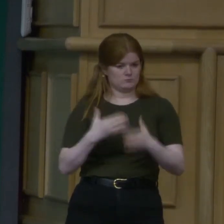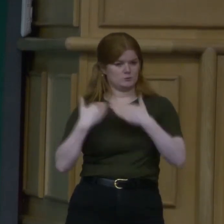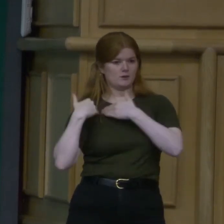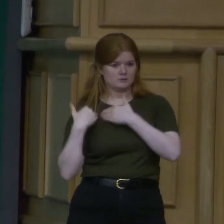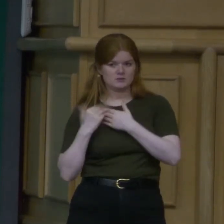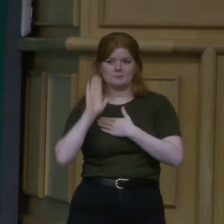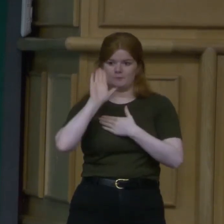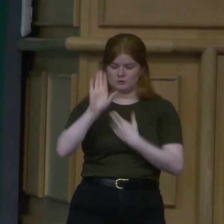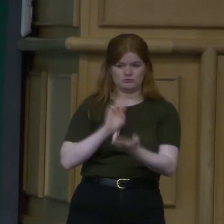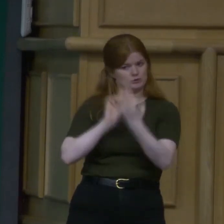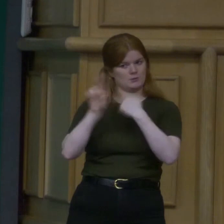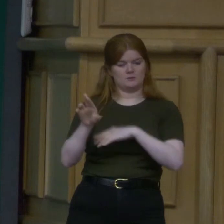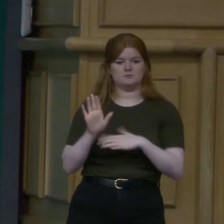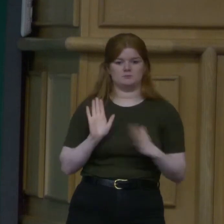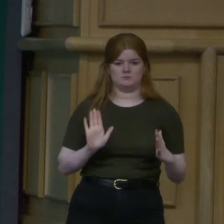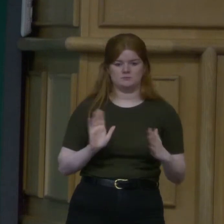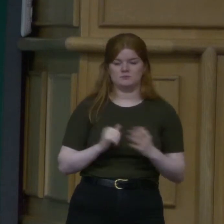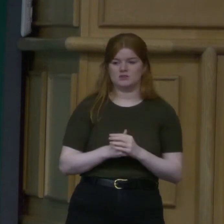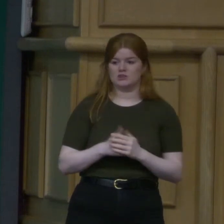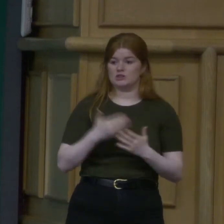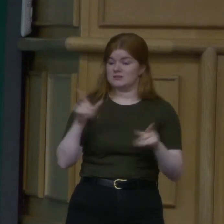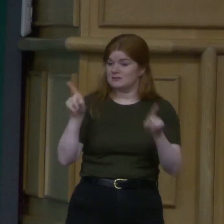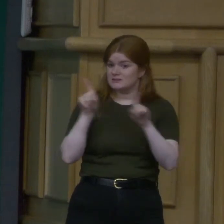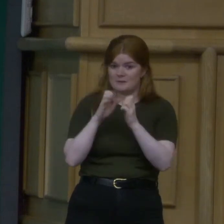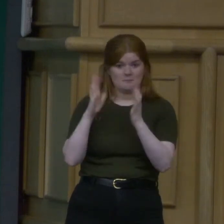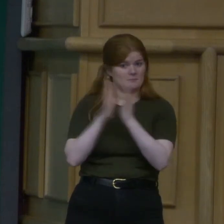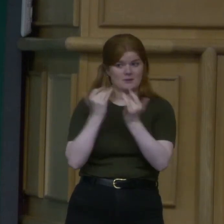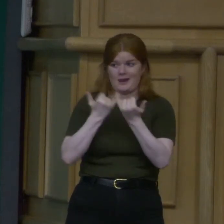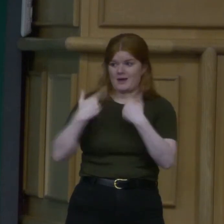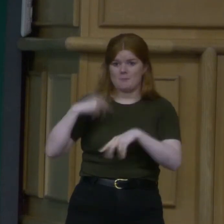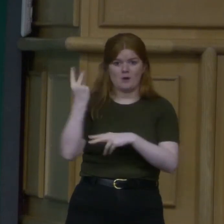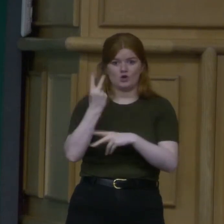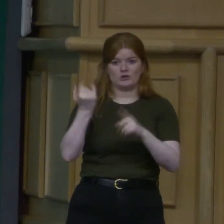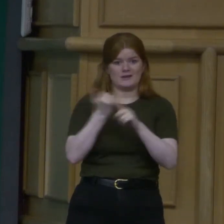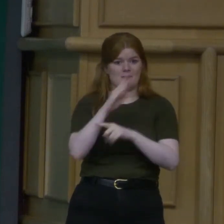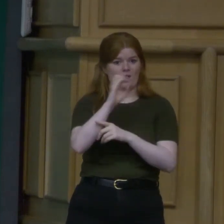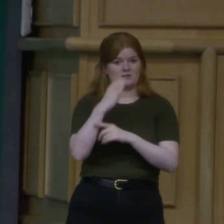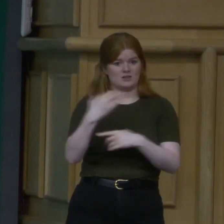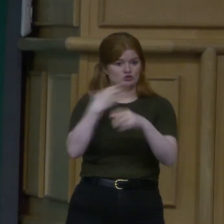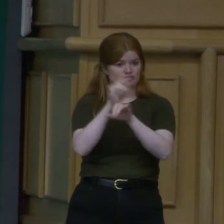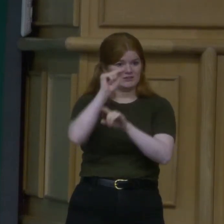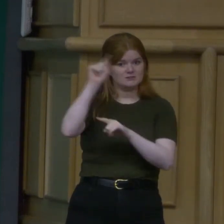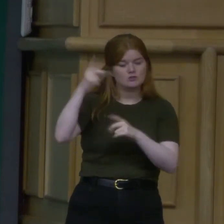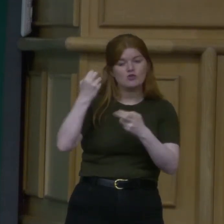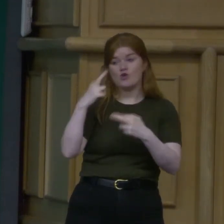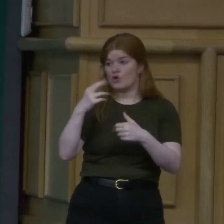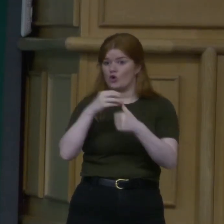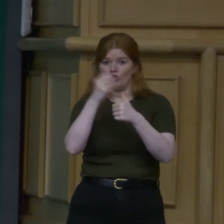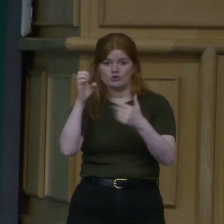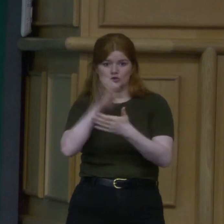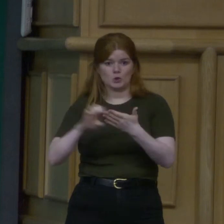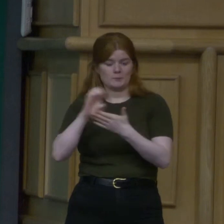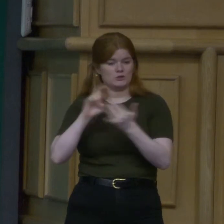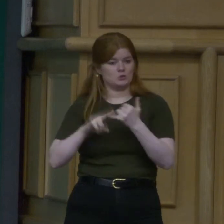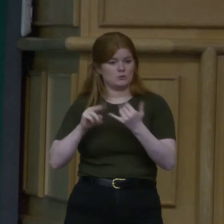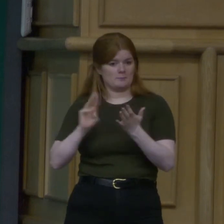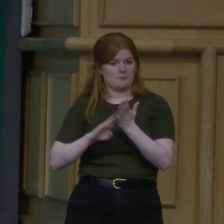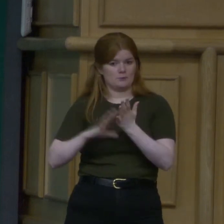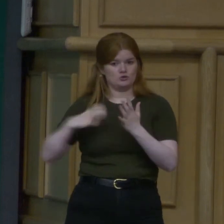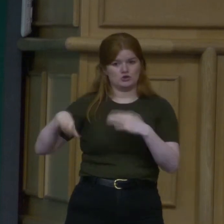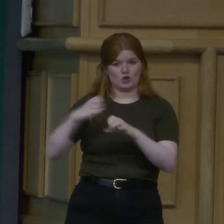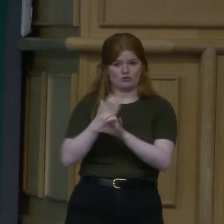responsibility to respond to, just as much as our partners in the Baltic states or in the other European Union member